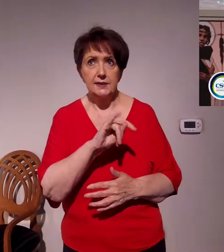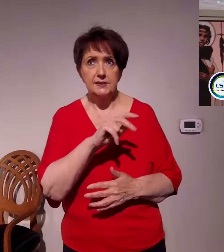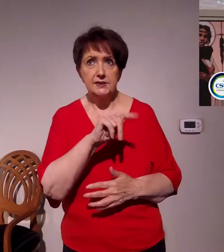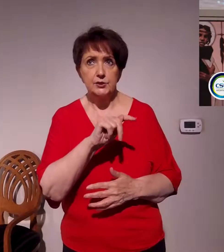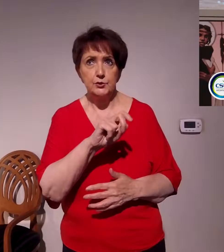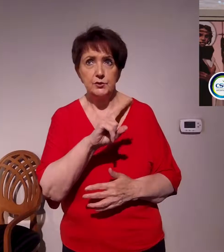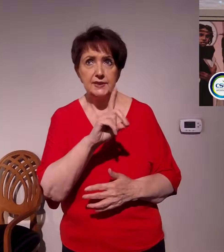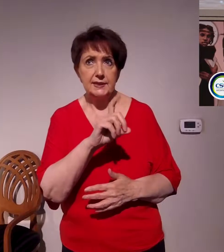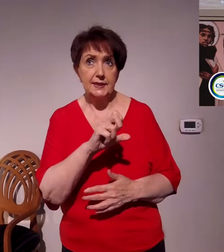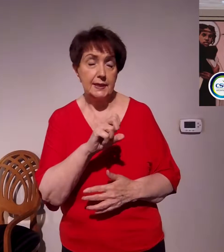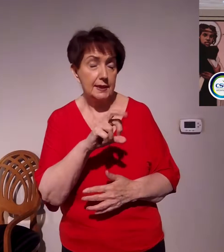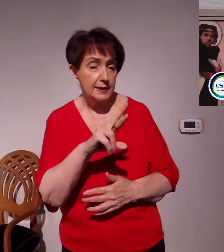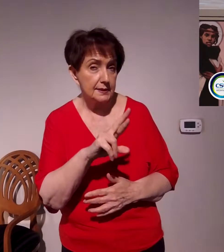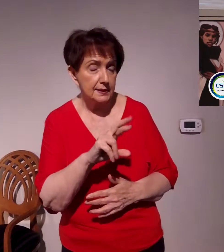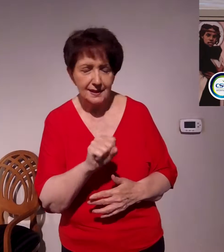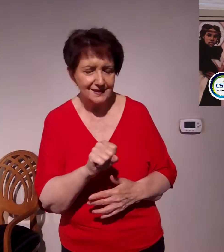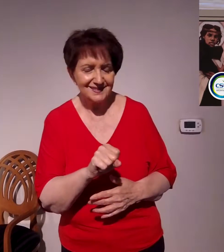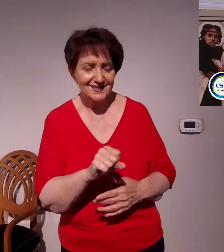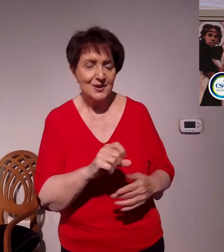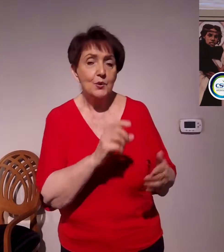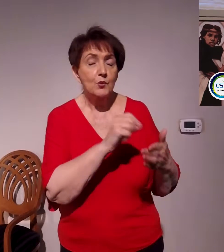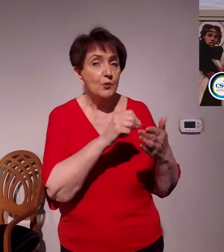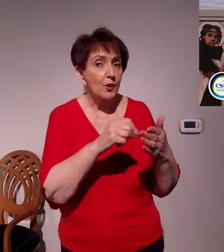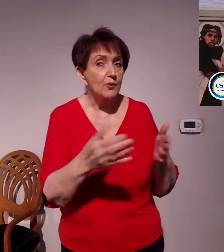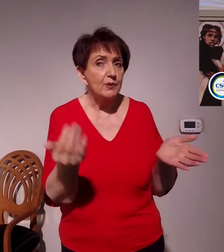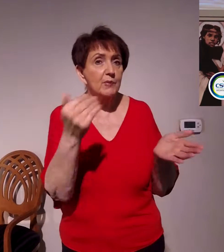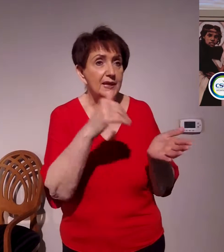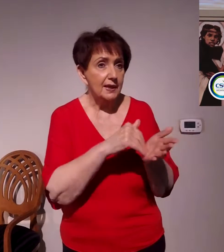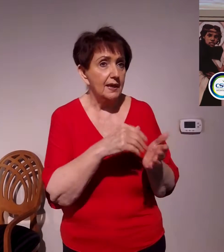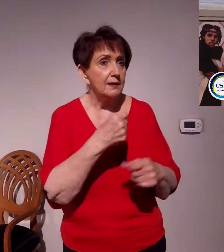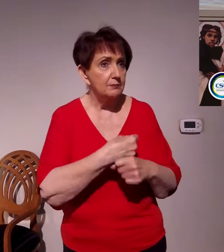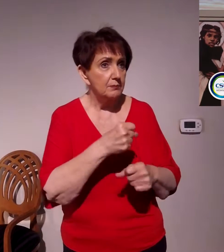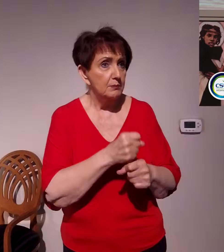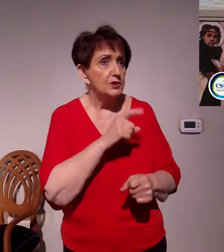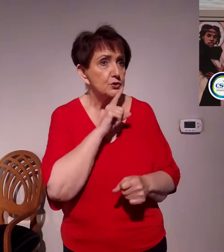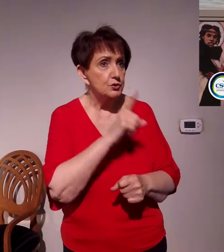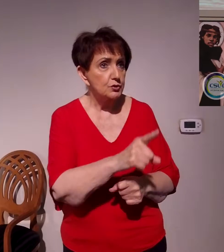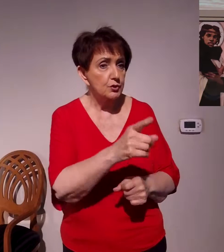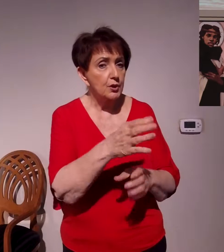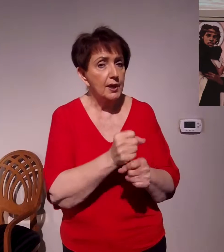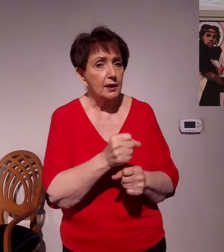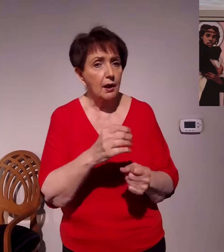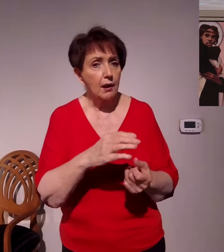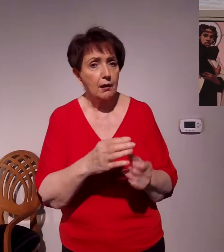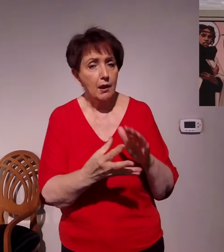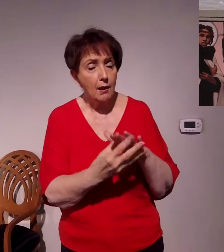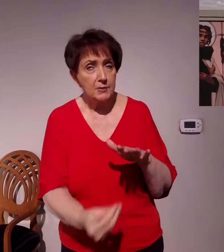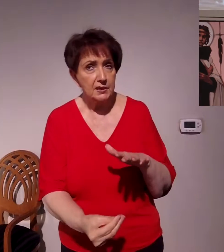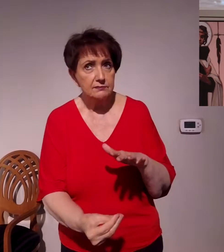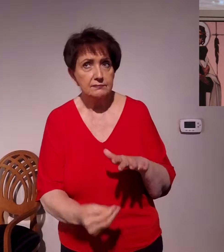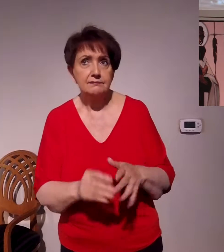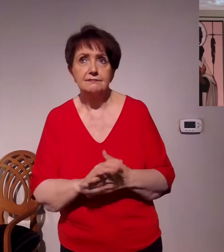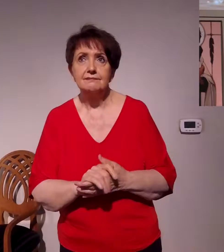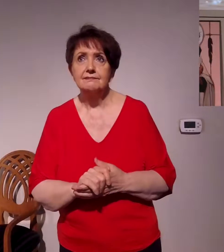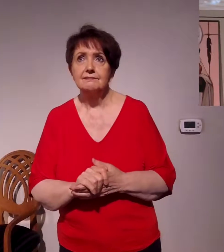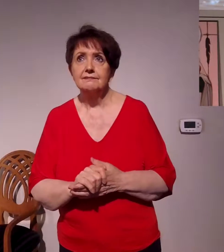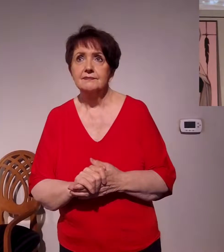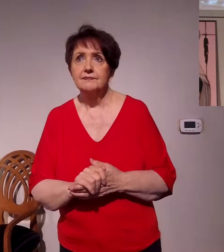the Beatitudes for today's time. Make sure you get a copy of that. There's some still laying around. Last